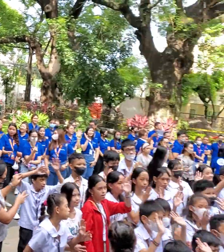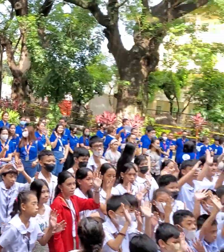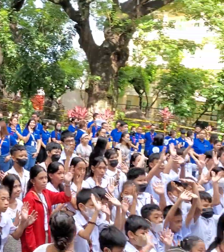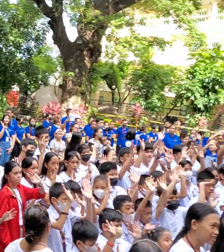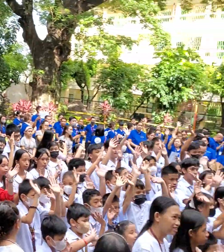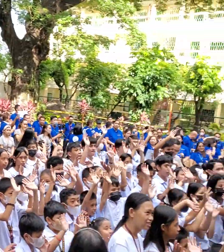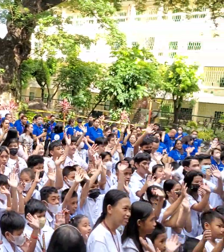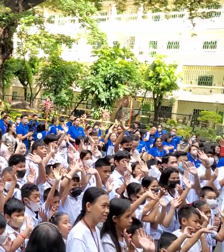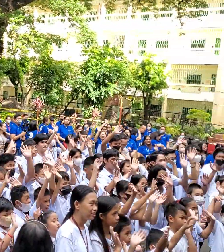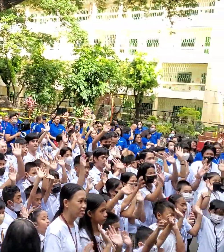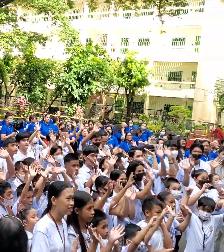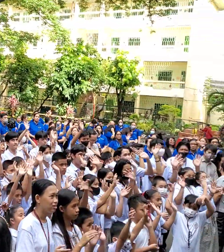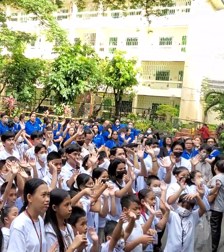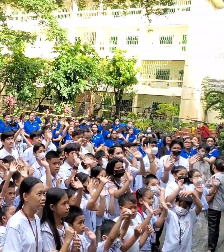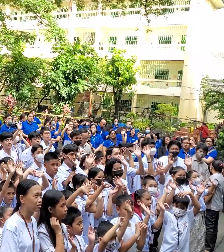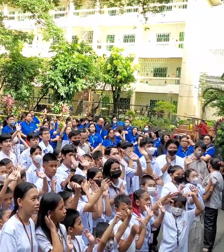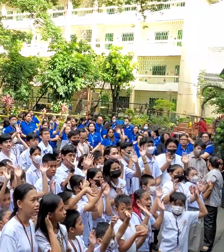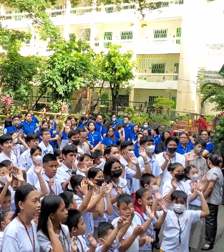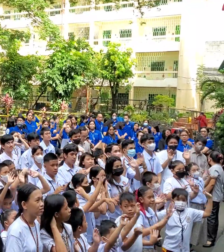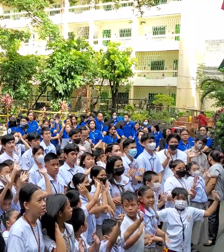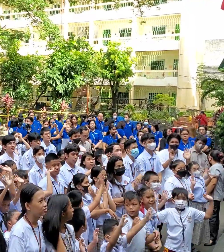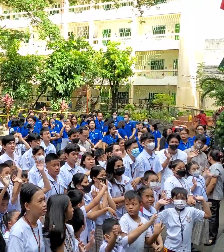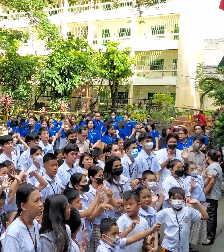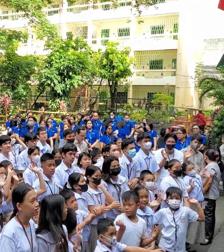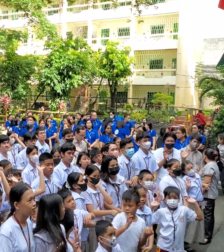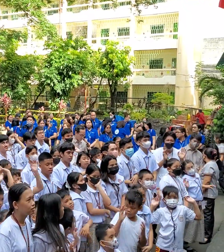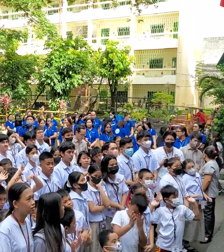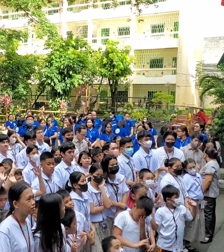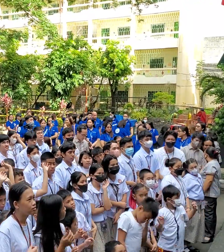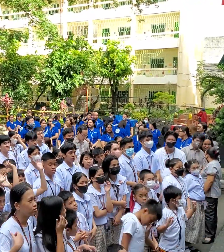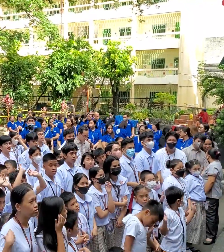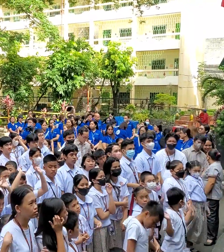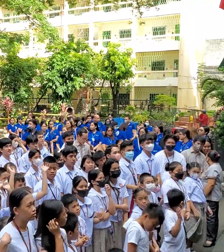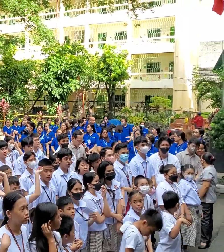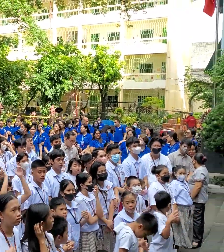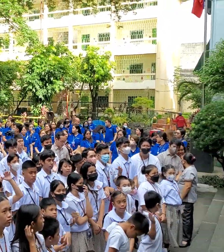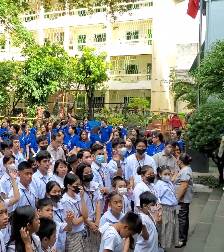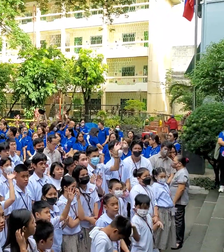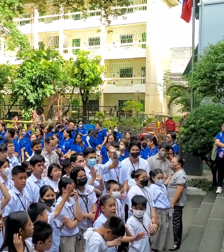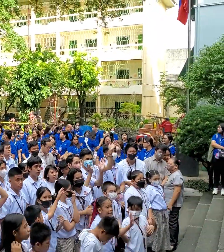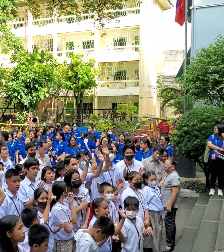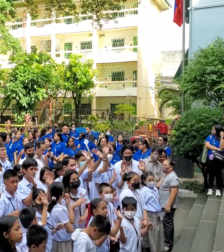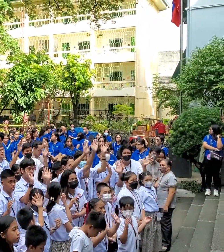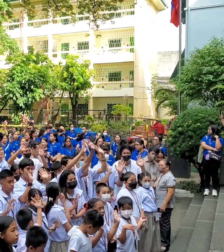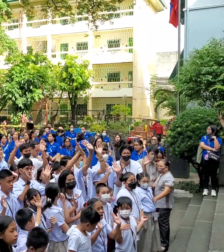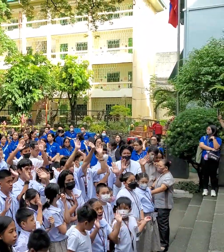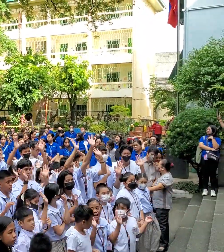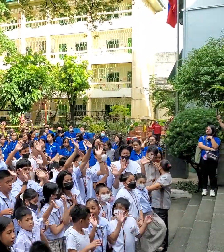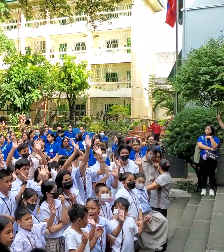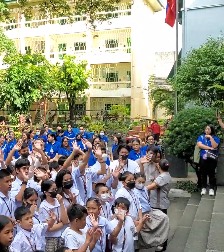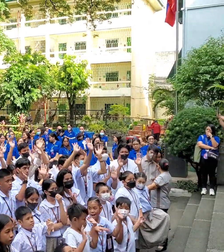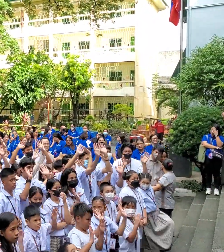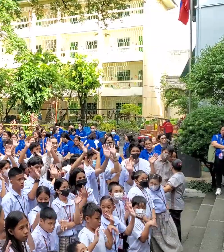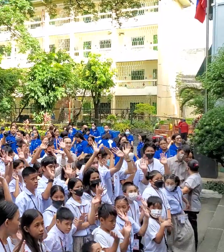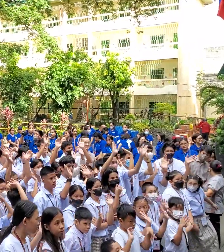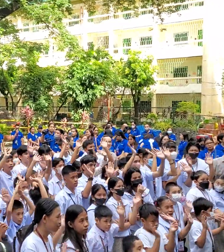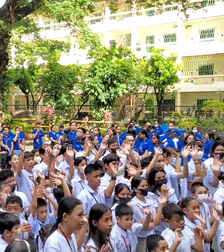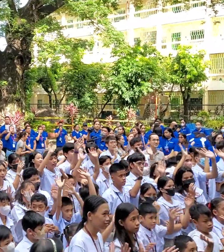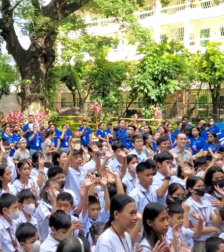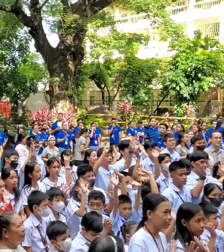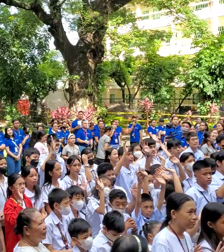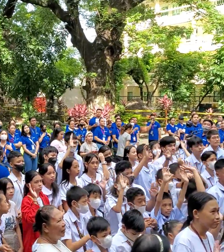Of course, you also have volunteers from the Mini Depato. Ayan, kaway-kaway sa ating mga Mini Depato volunteers. We also have our